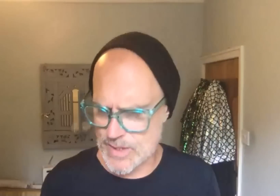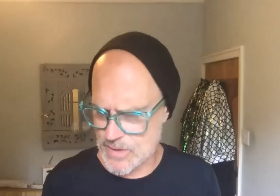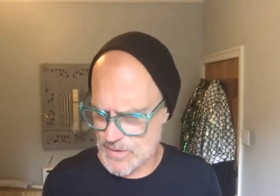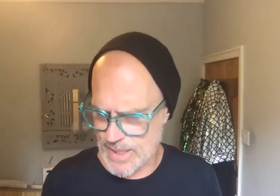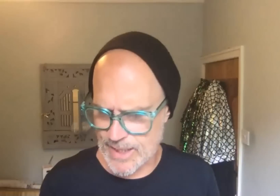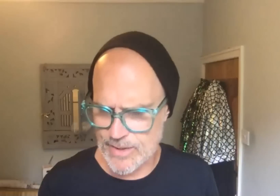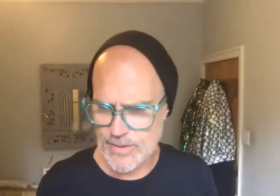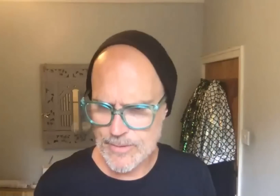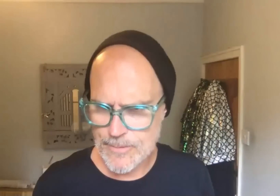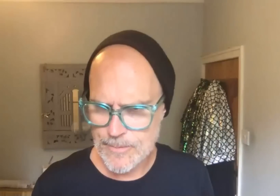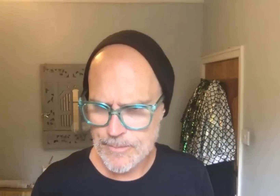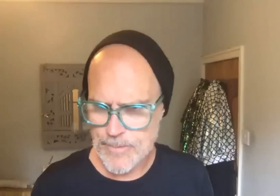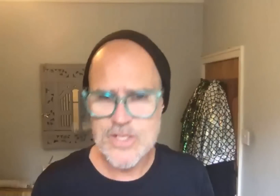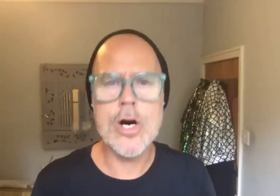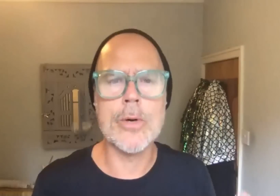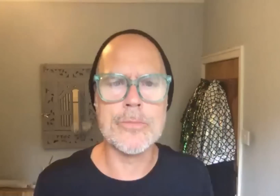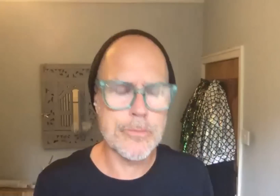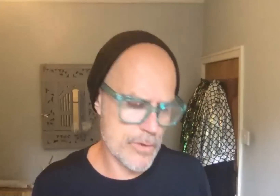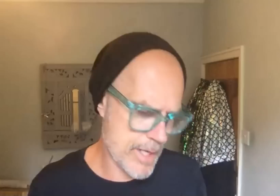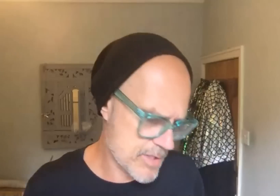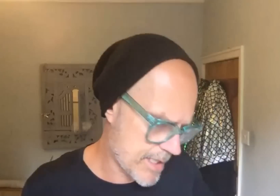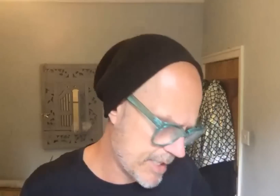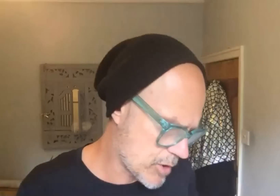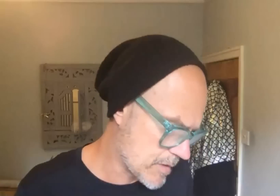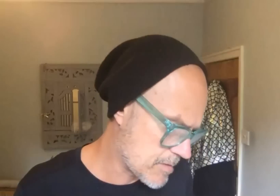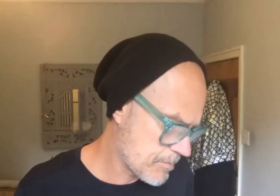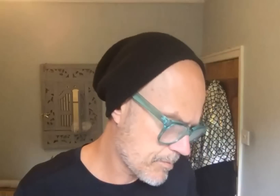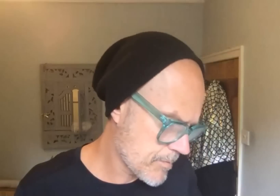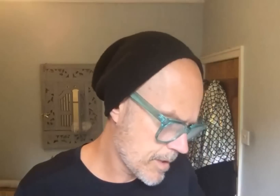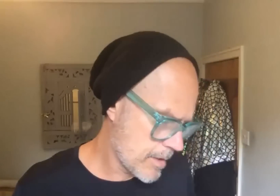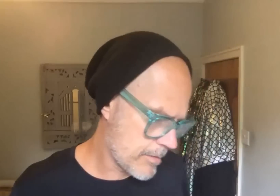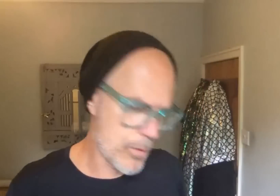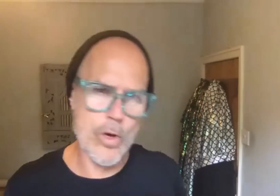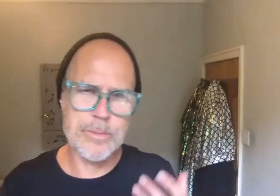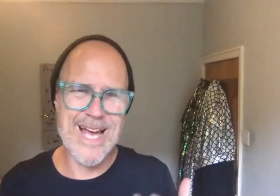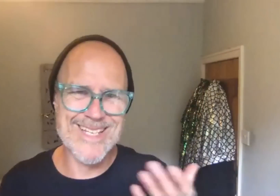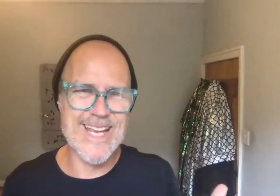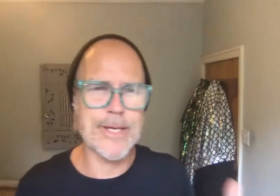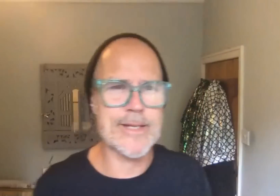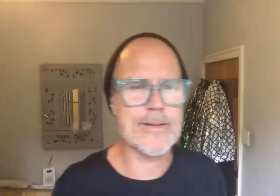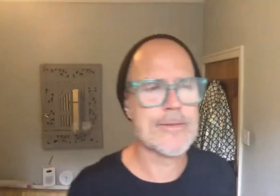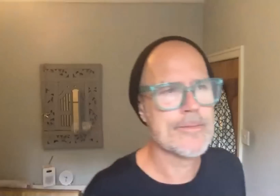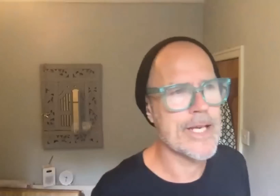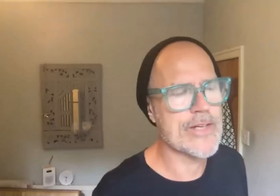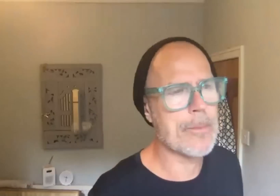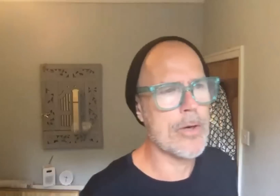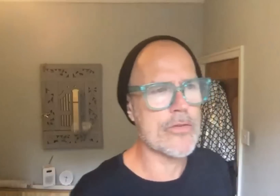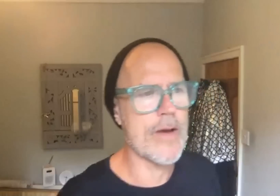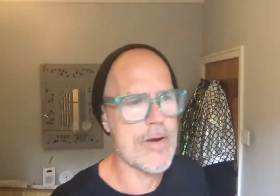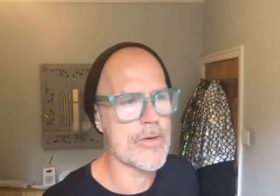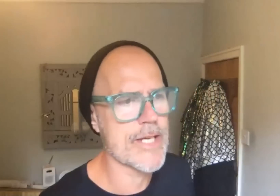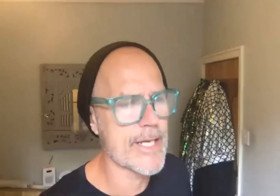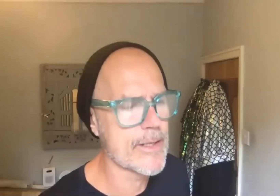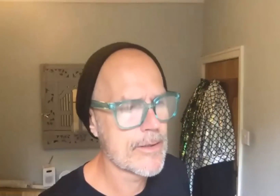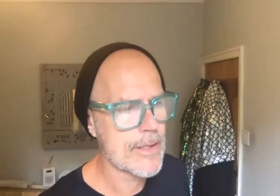social distancing is common throughout our nations. The word pandemic is now part of